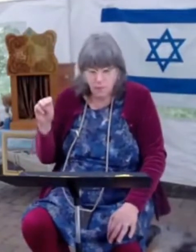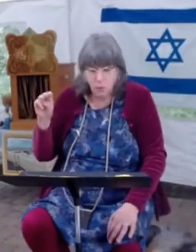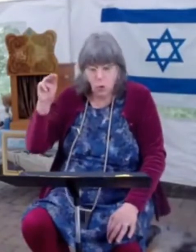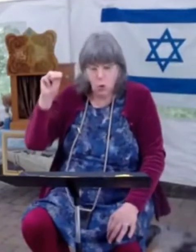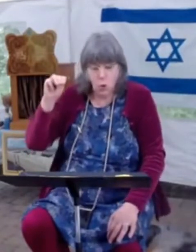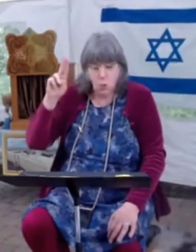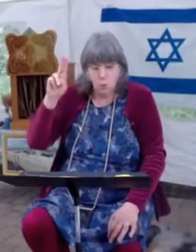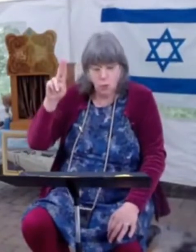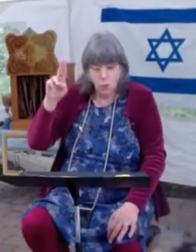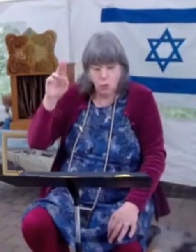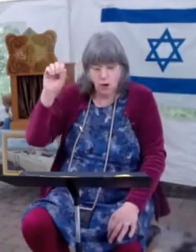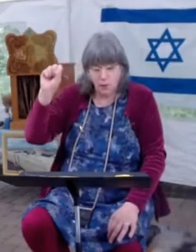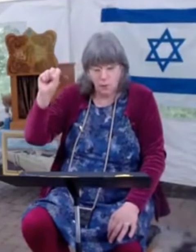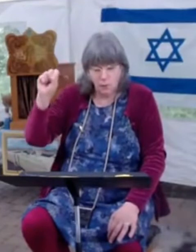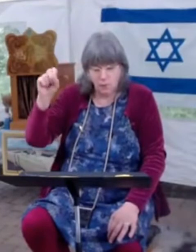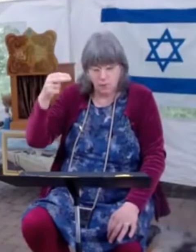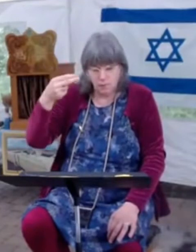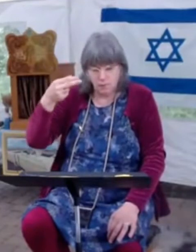mushlam.